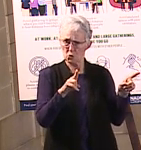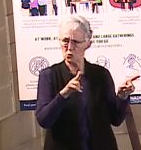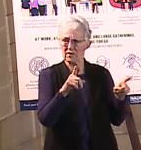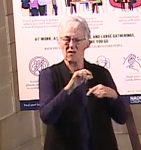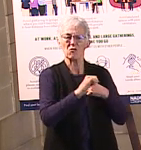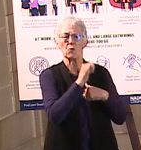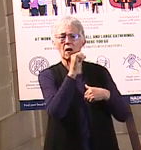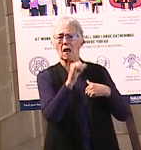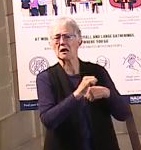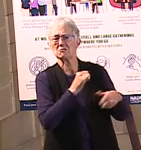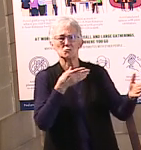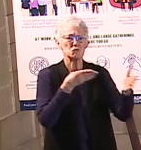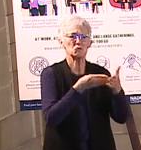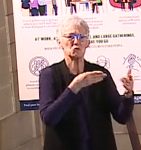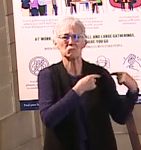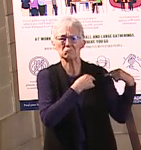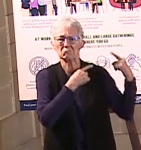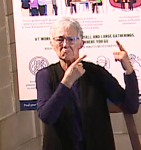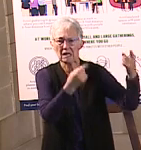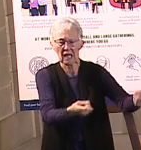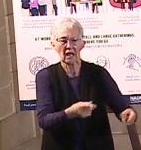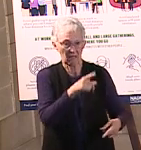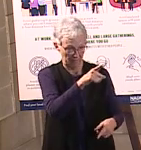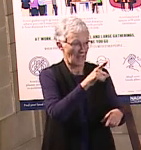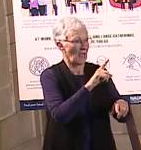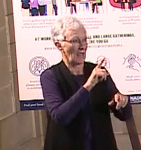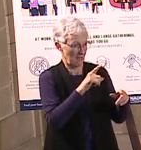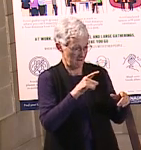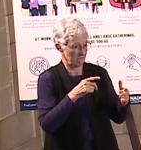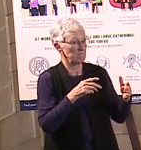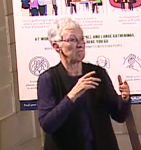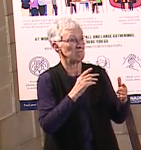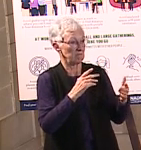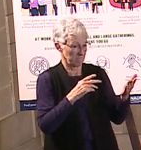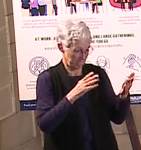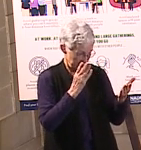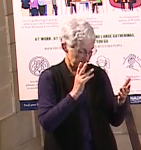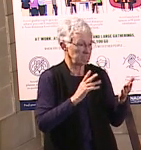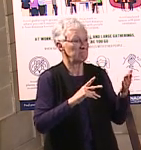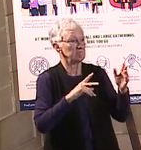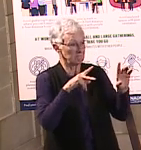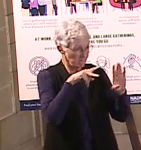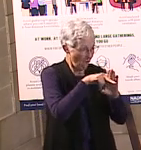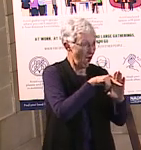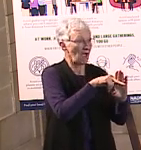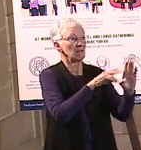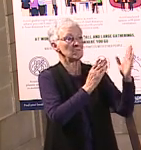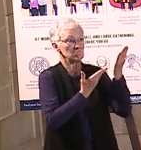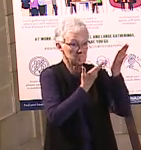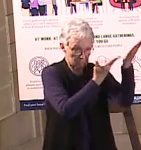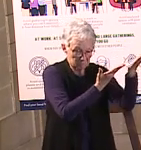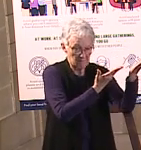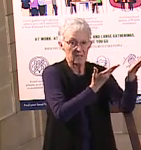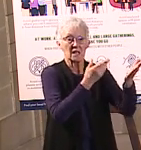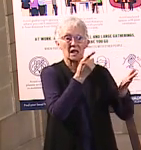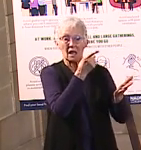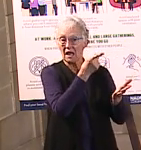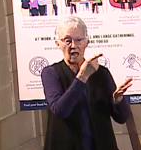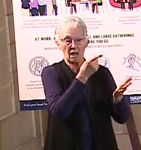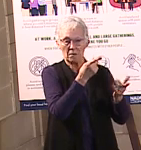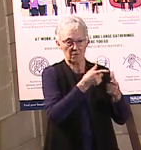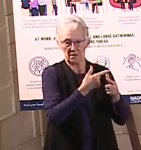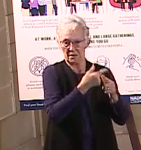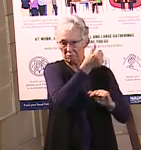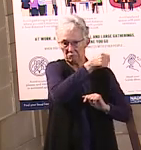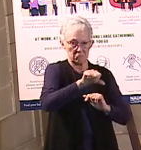They finally brought it. It was unfounded, so they had to withdraw it. Certainly we have improvements we have to make in our correction system, and we'll continue to do